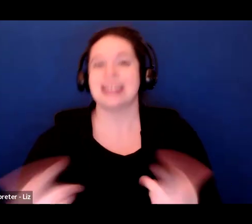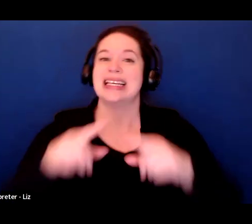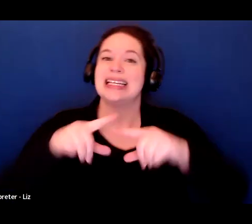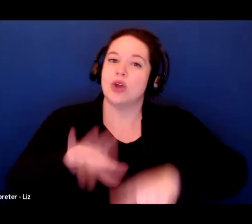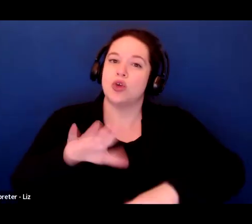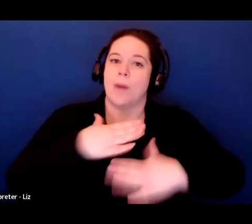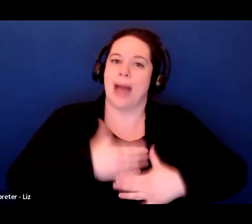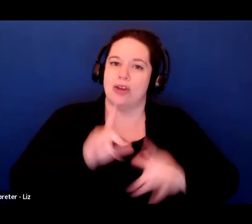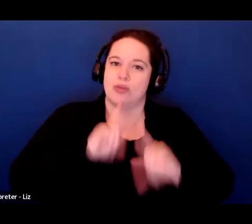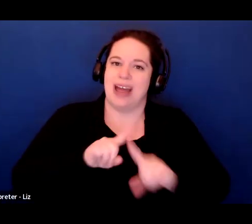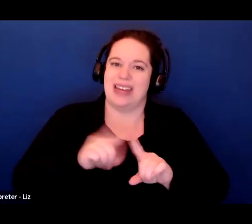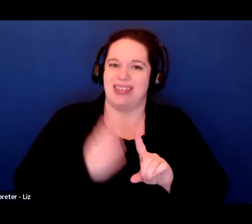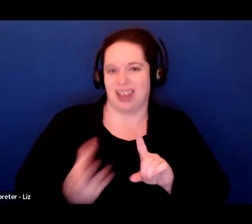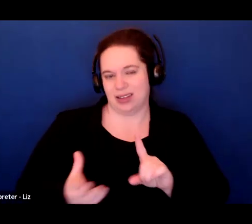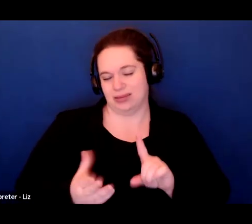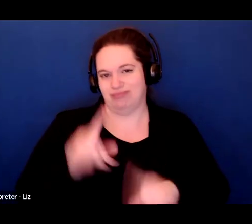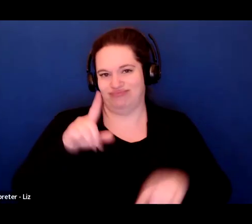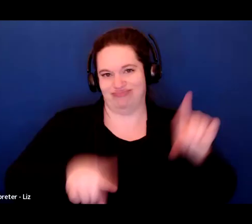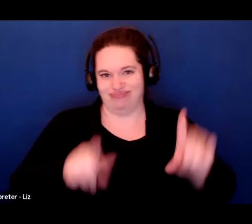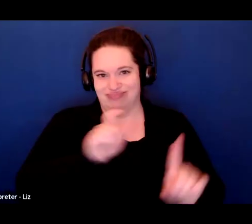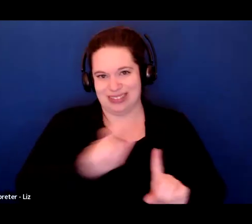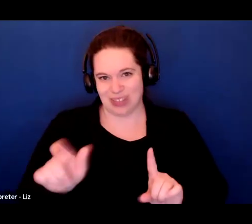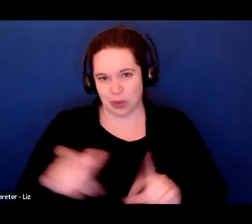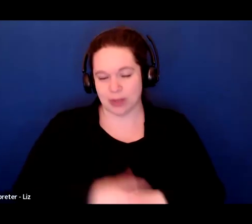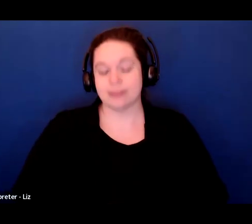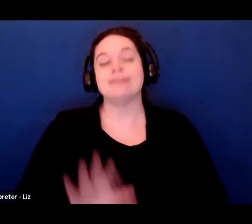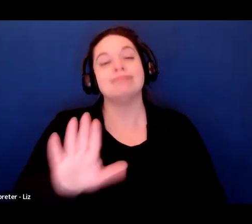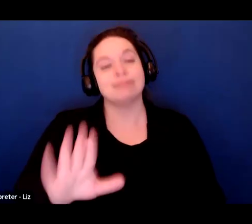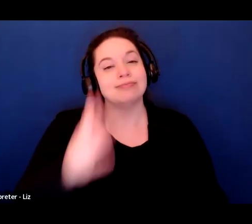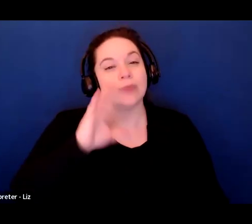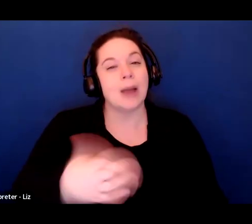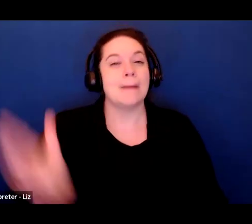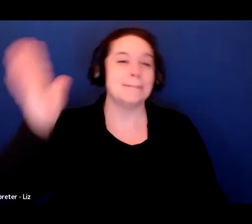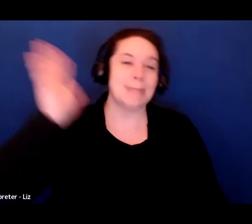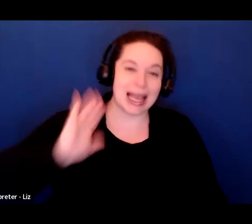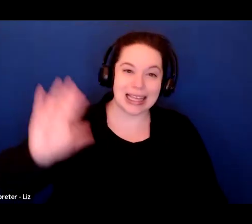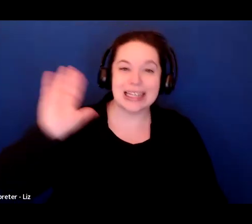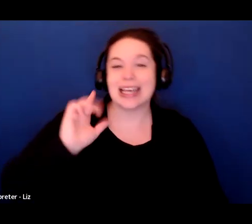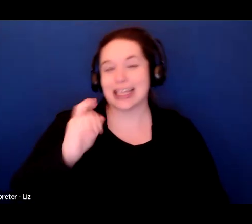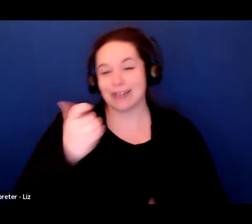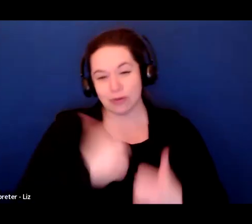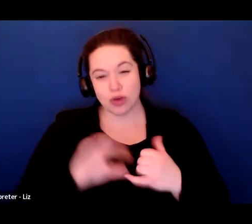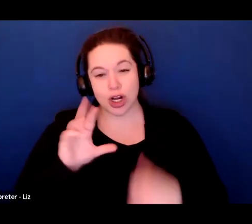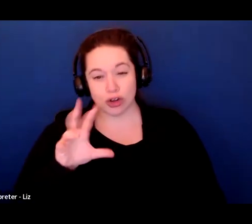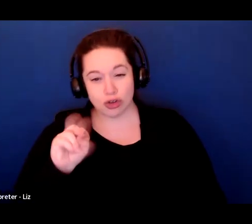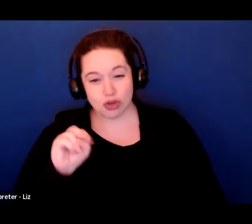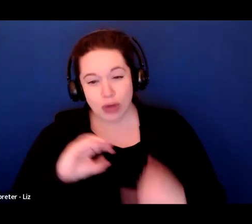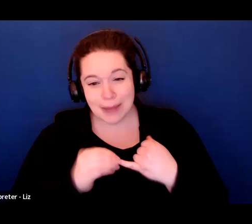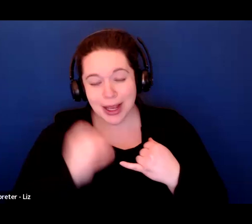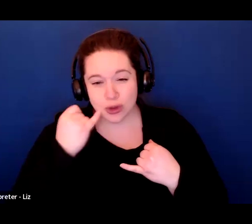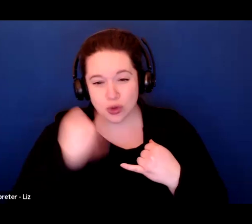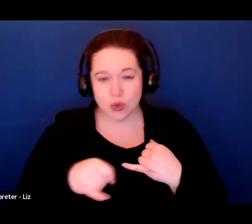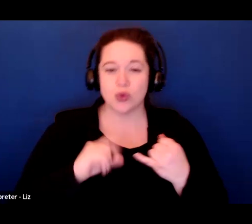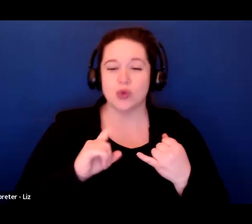to different things. Now, back in the day, we used to give everybody cranberry juice and apple juice